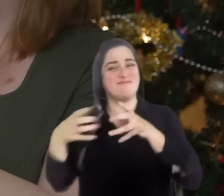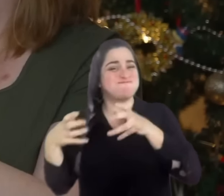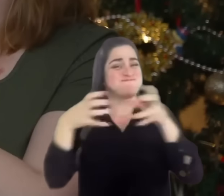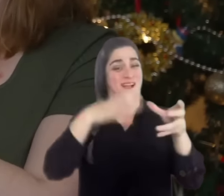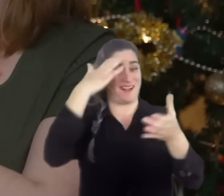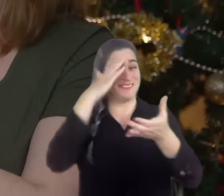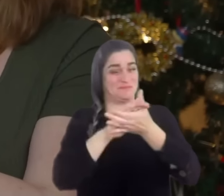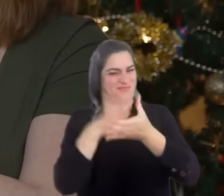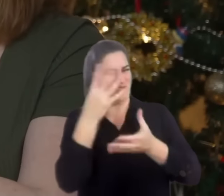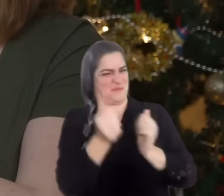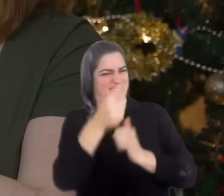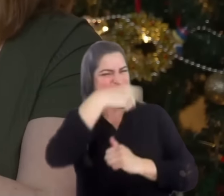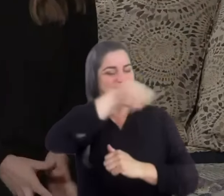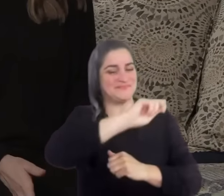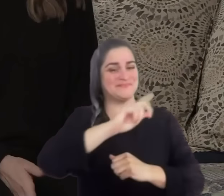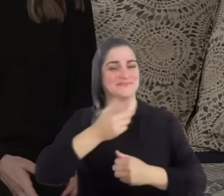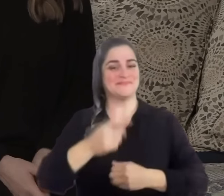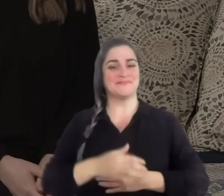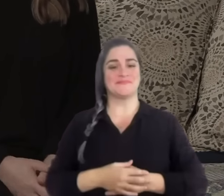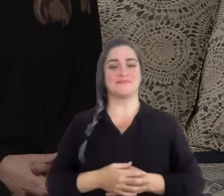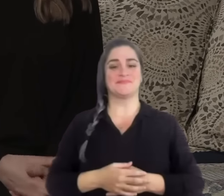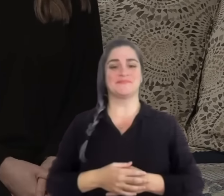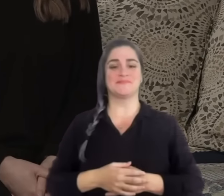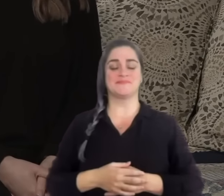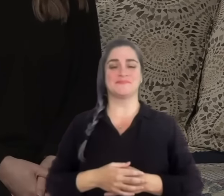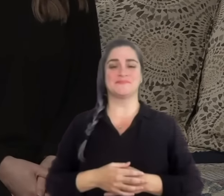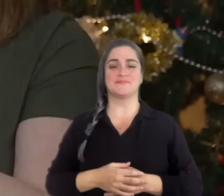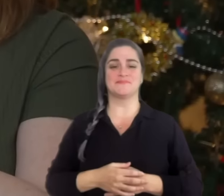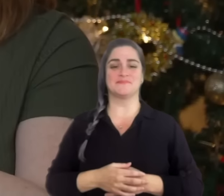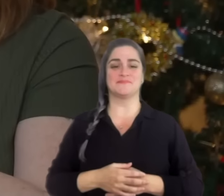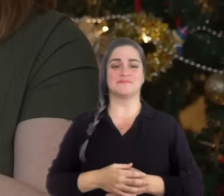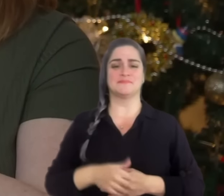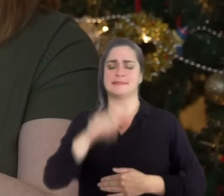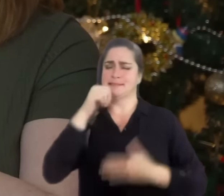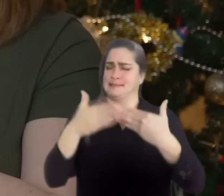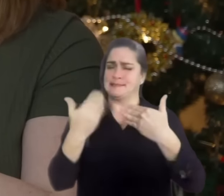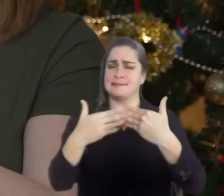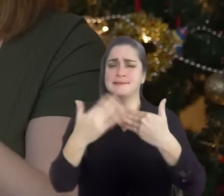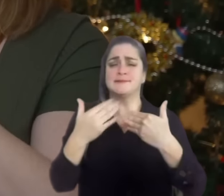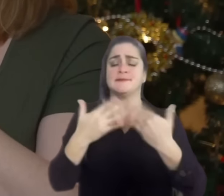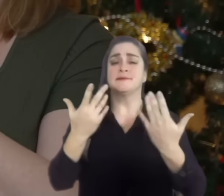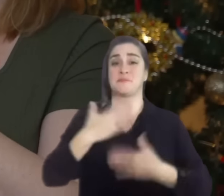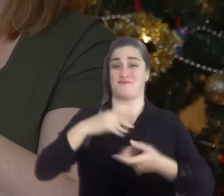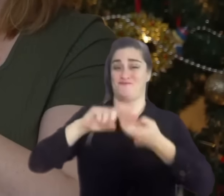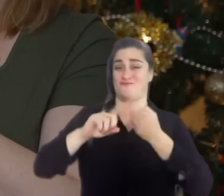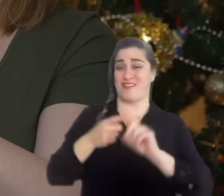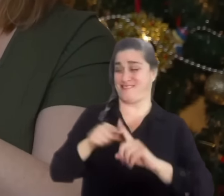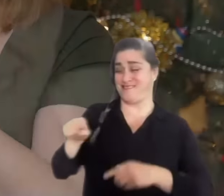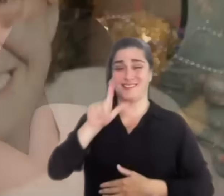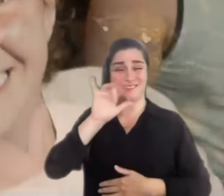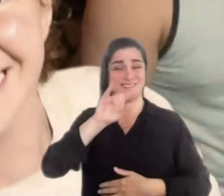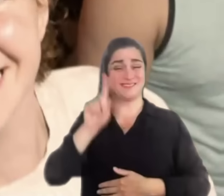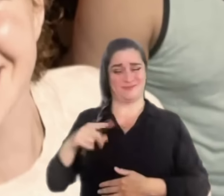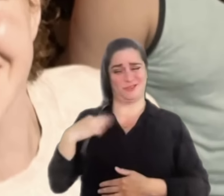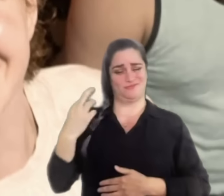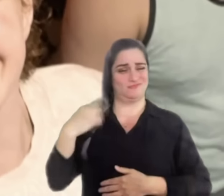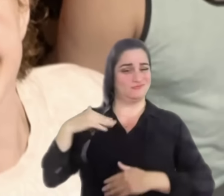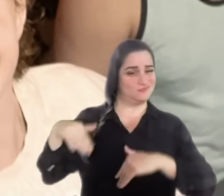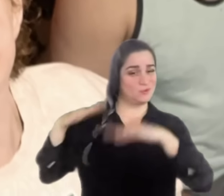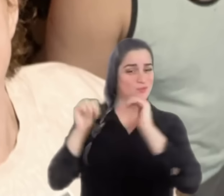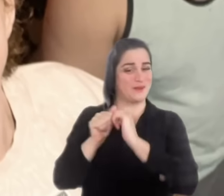our husbands who are gone with him, it's not easy. My friend Liz,